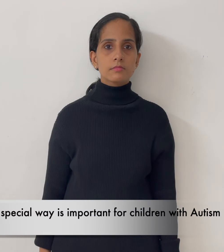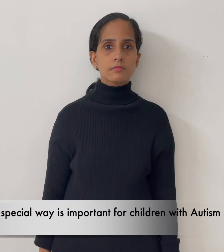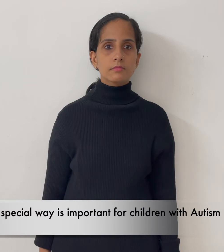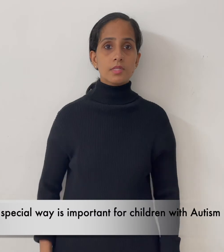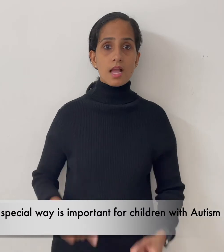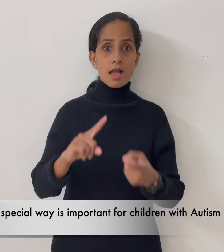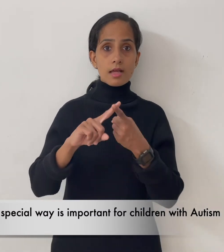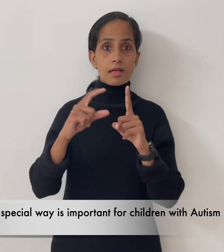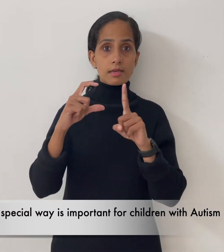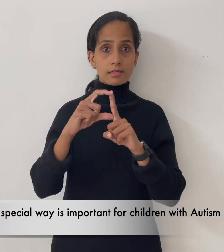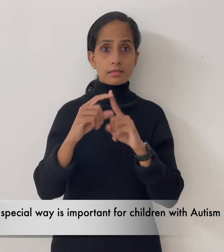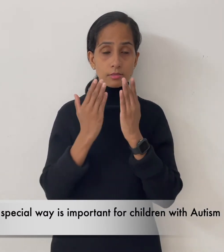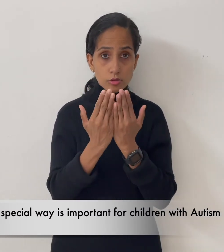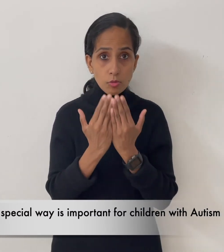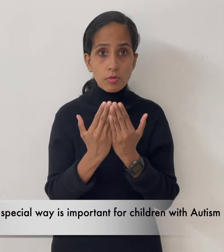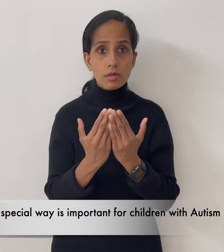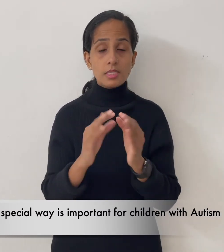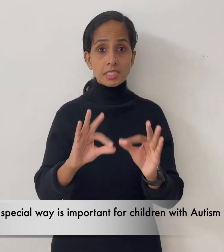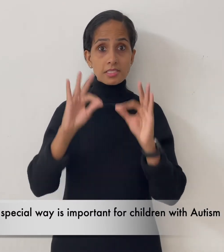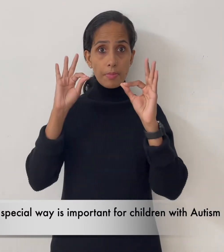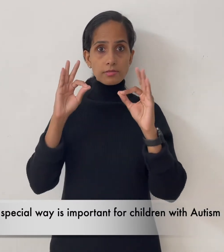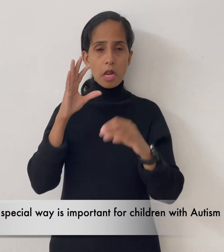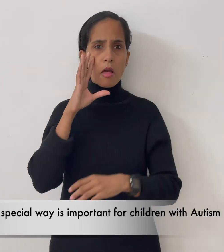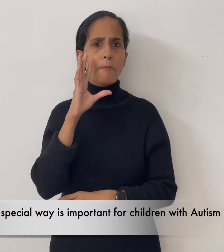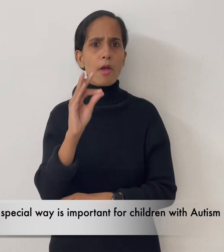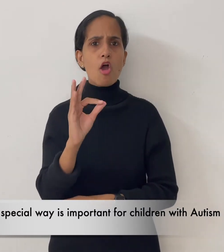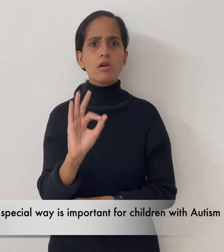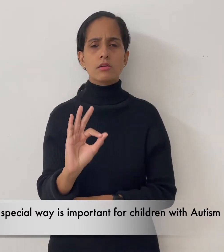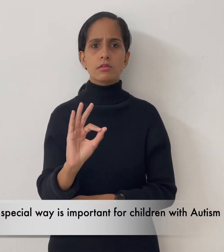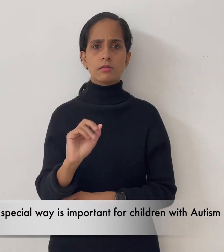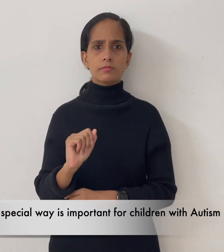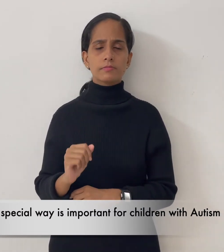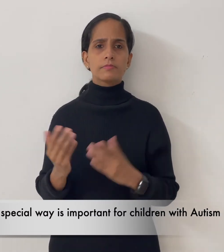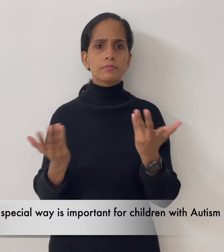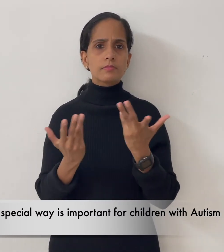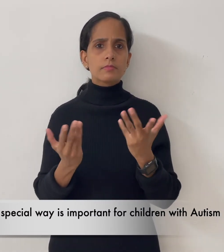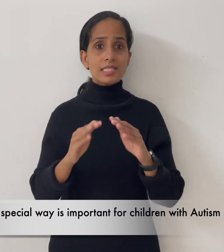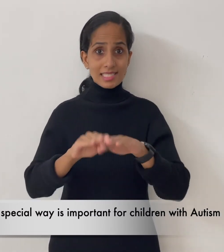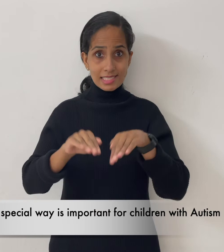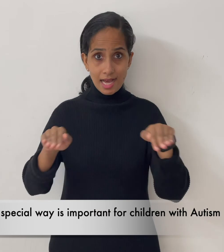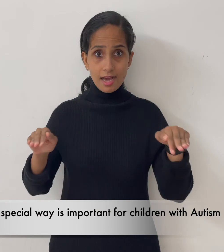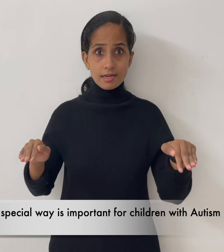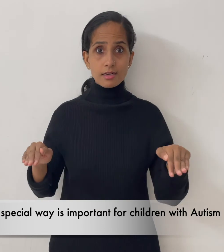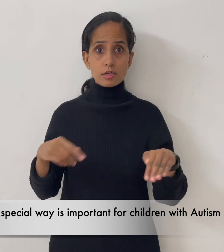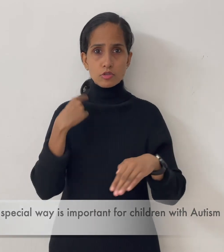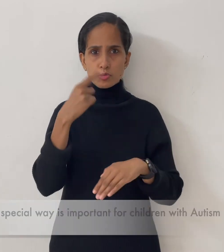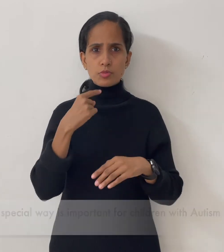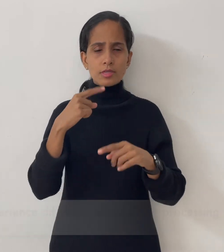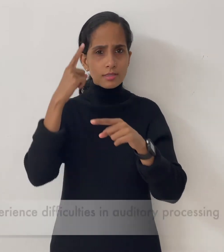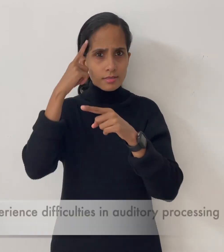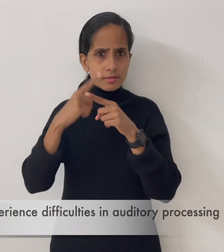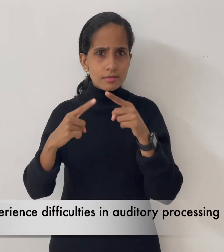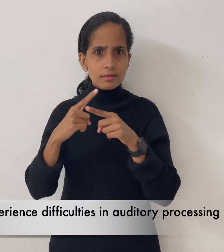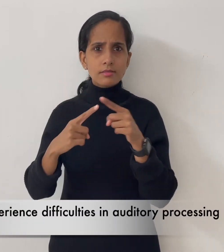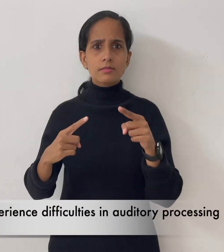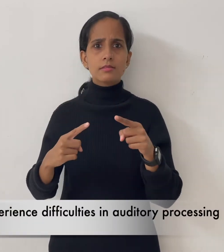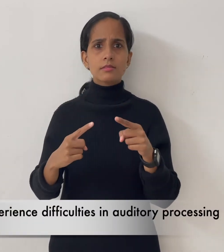Education given in a special way is very important for children with autism, as children